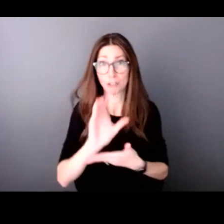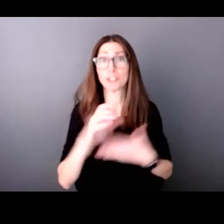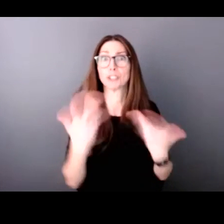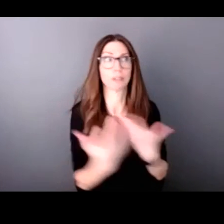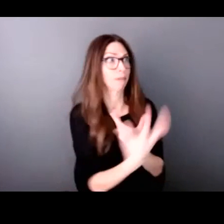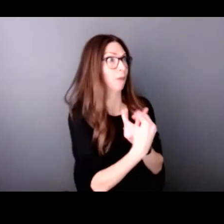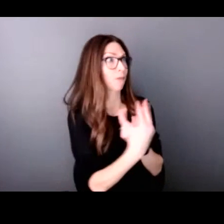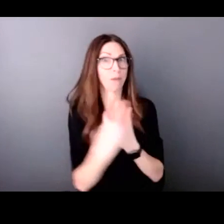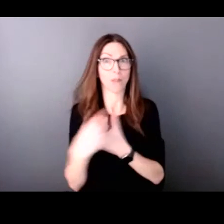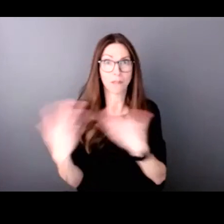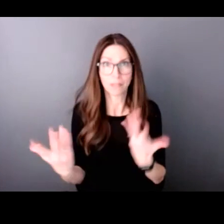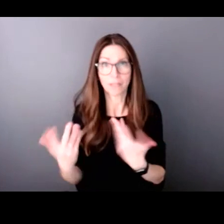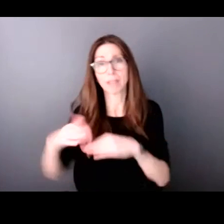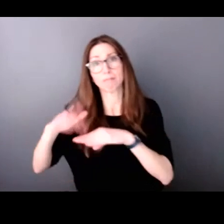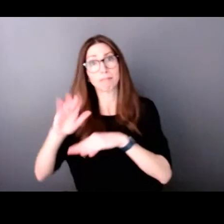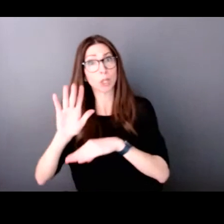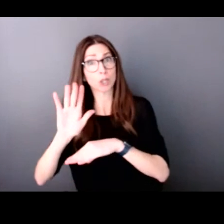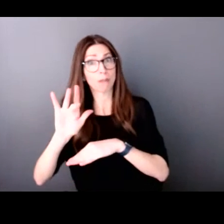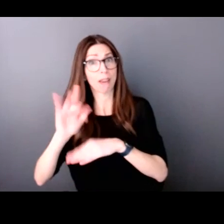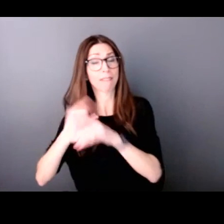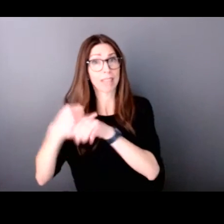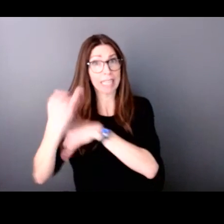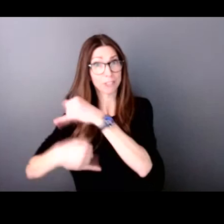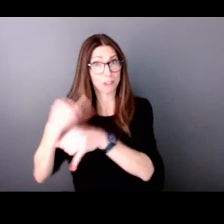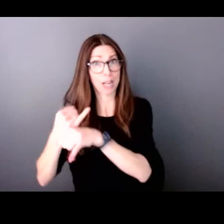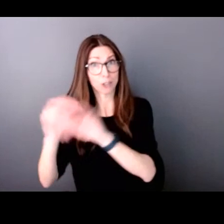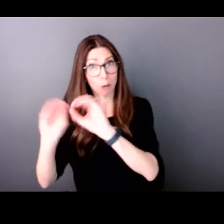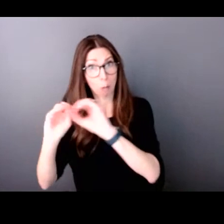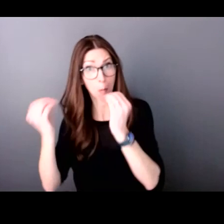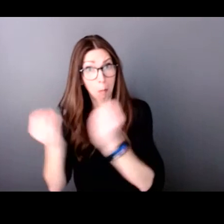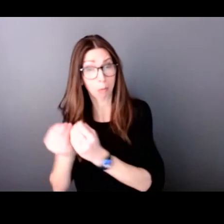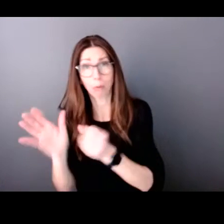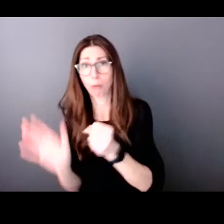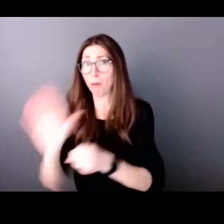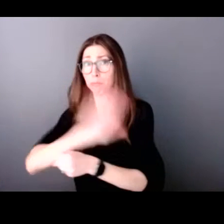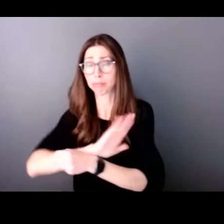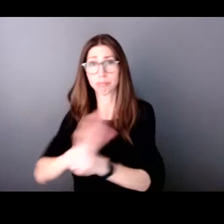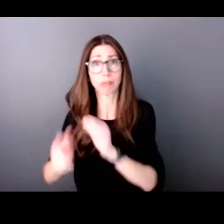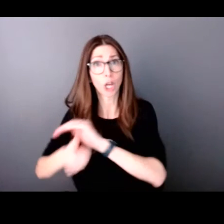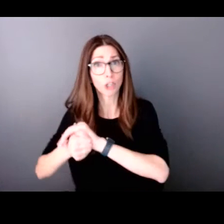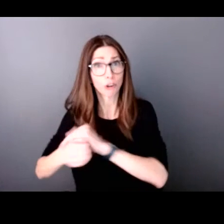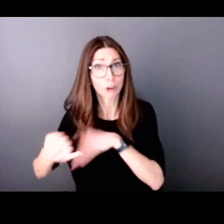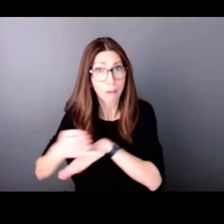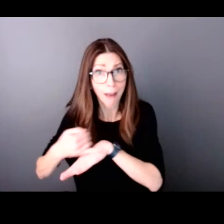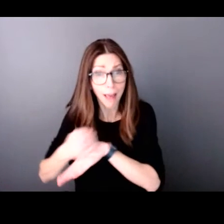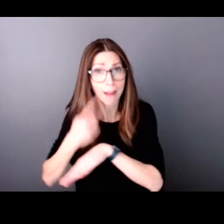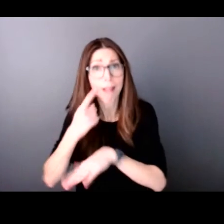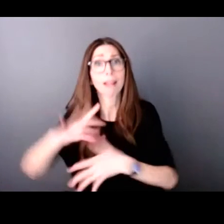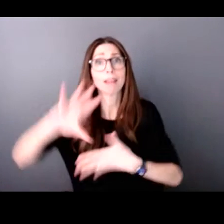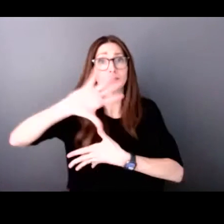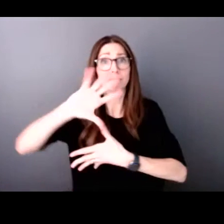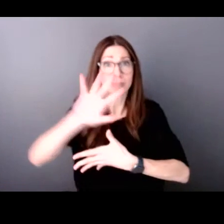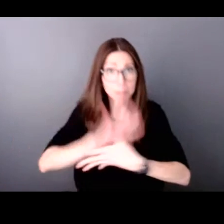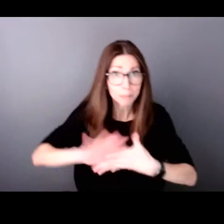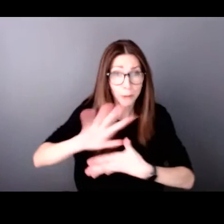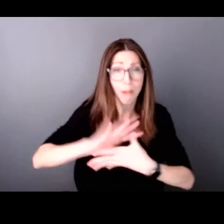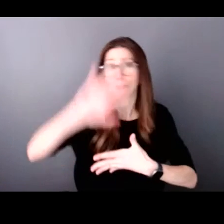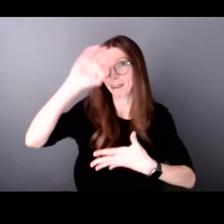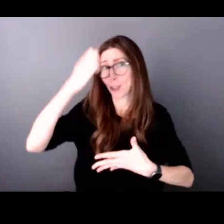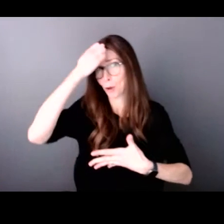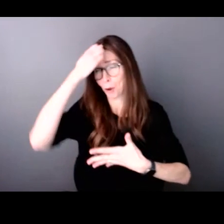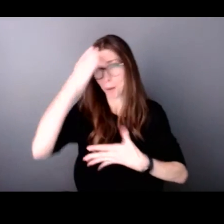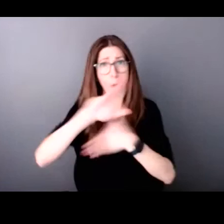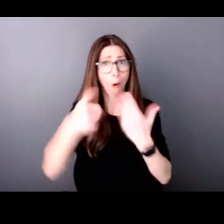25 international participants from across Turtle Island, South America, and Europe. We